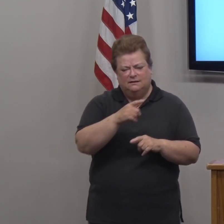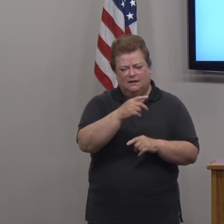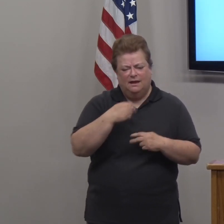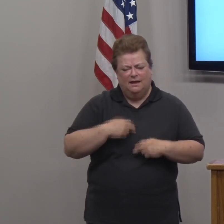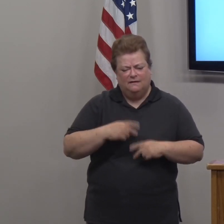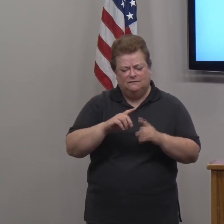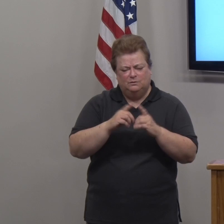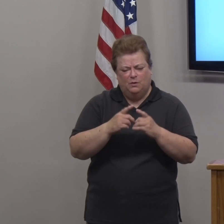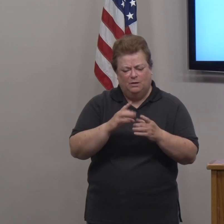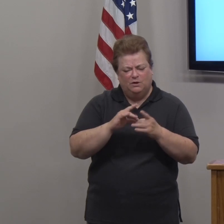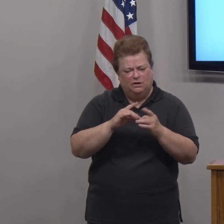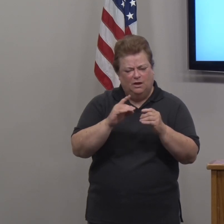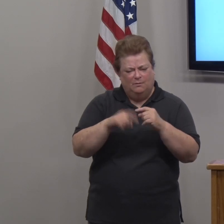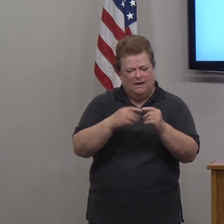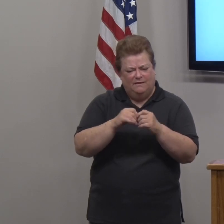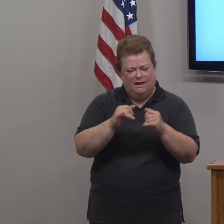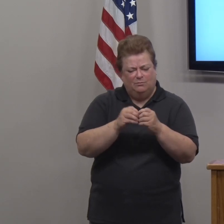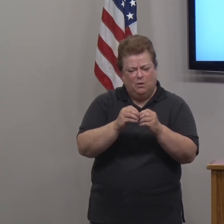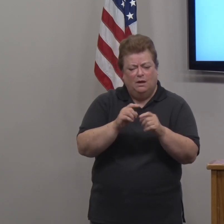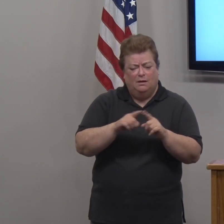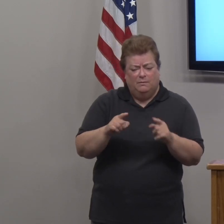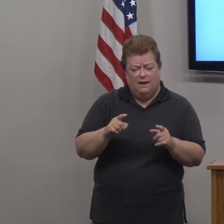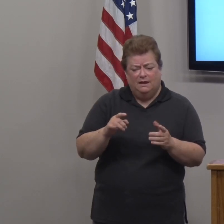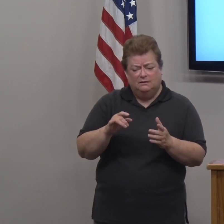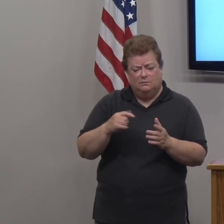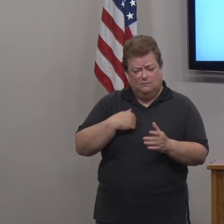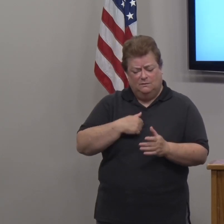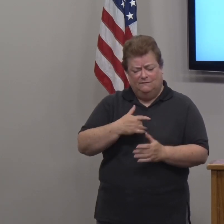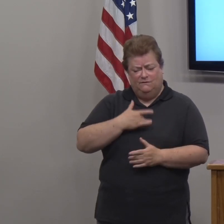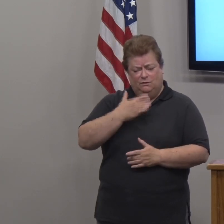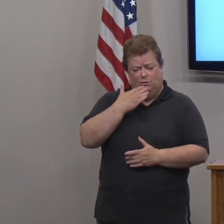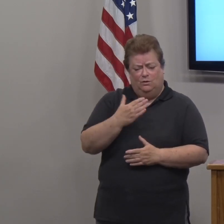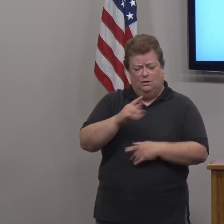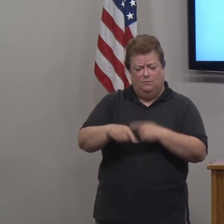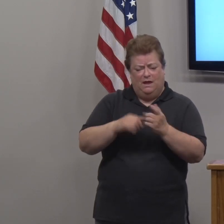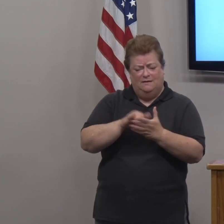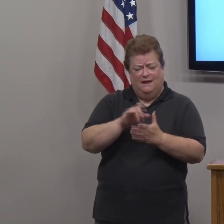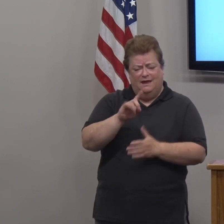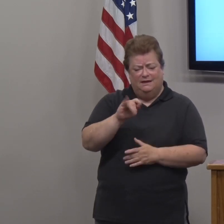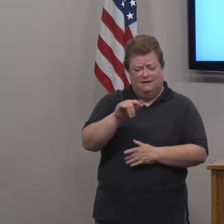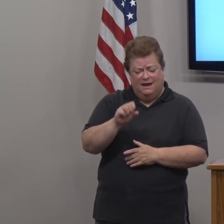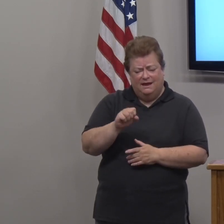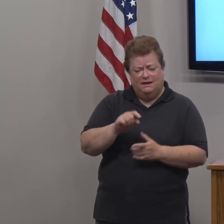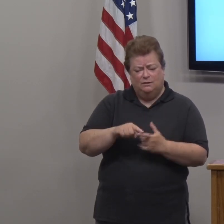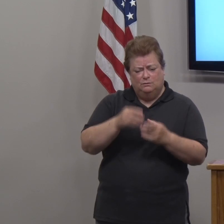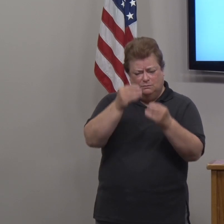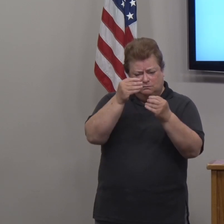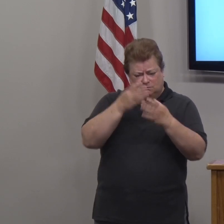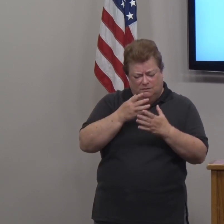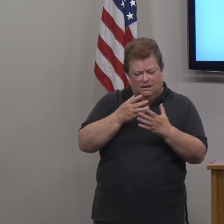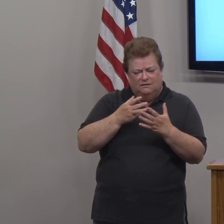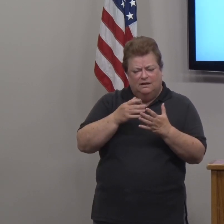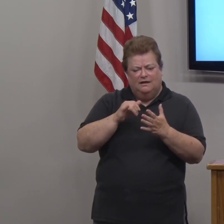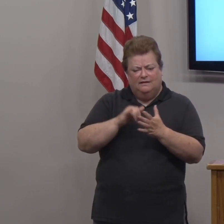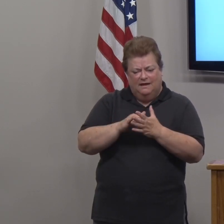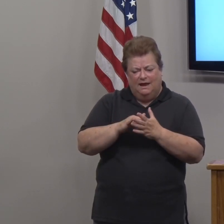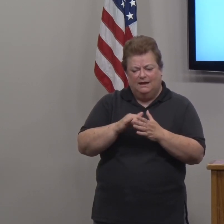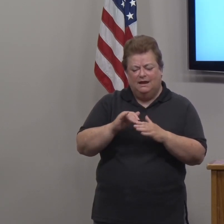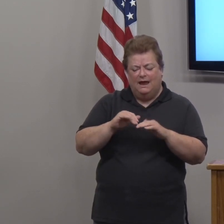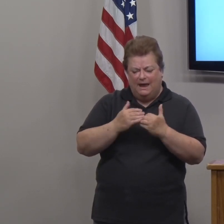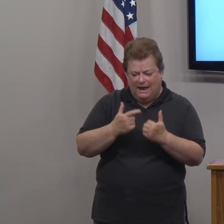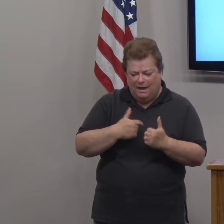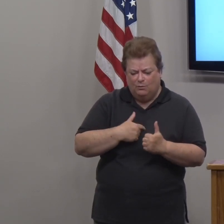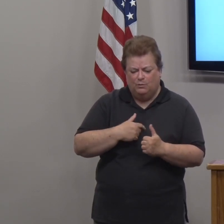But those are some reassuring pieces of data that help us know that the preventative measures of